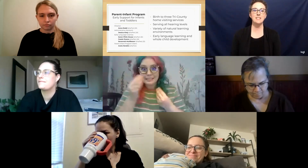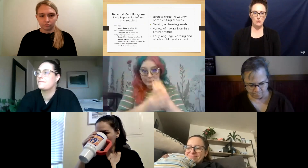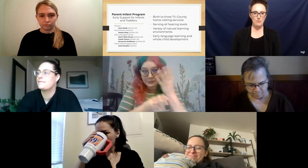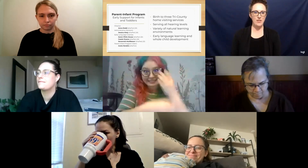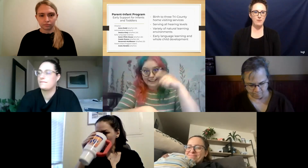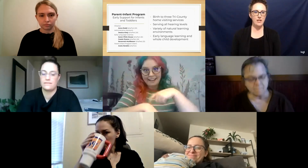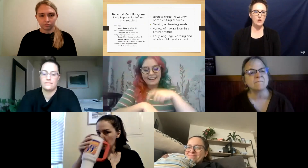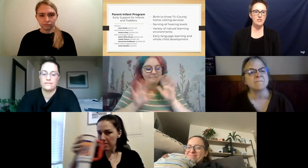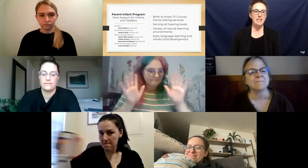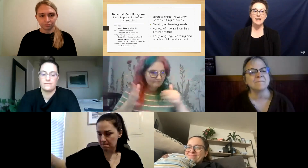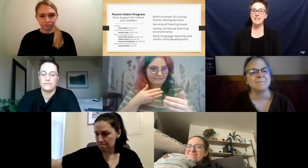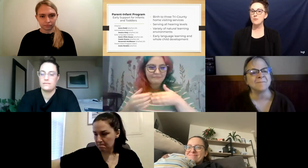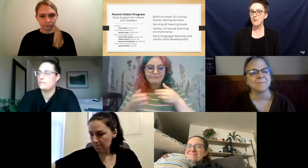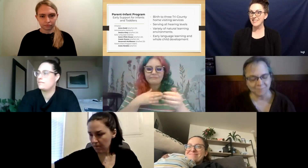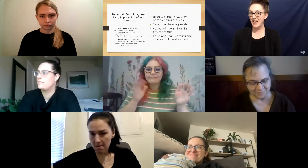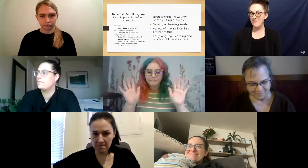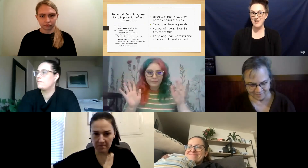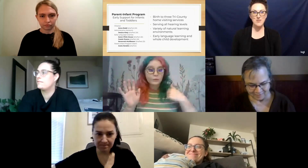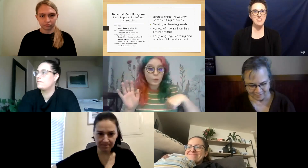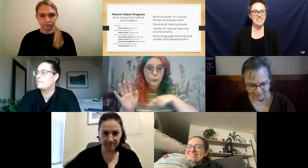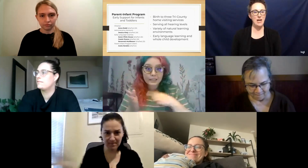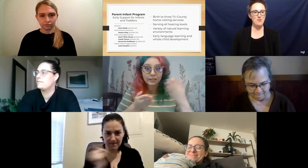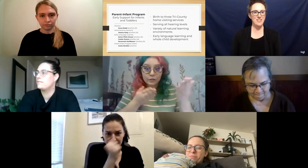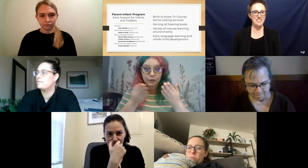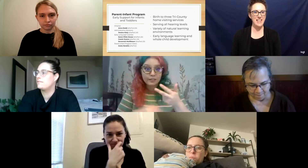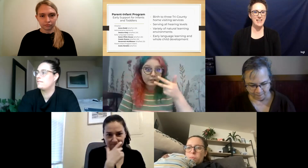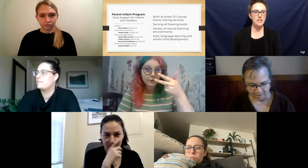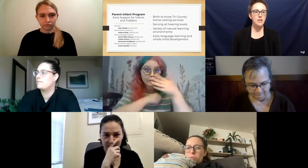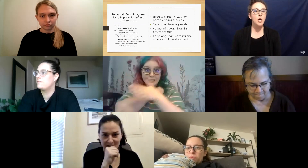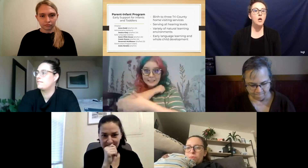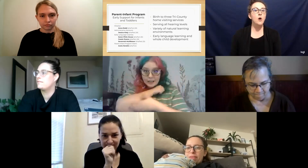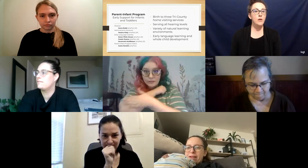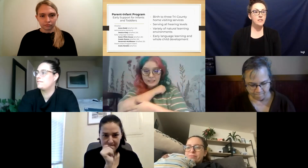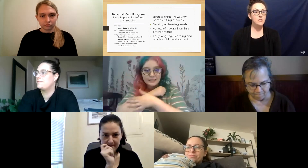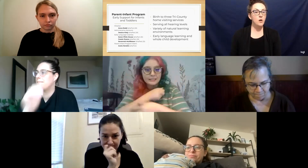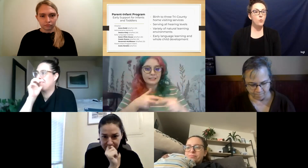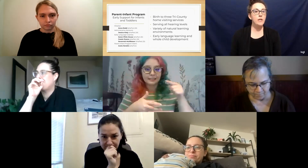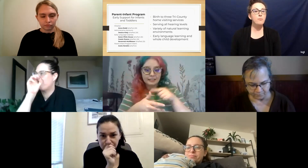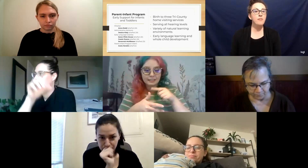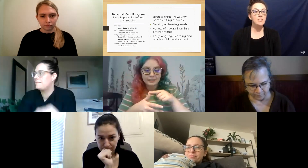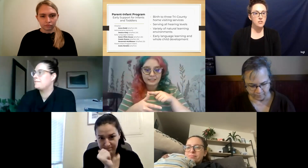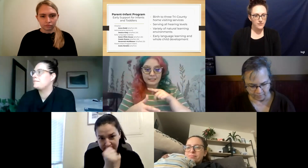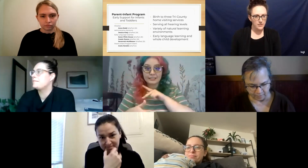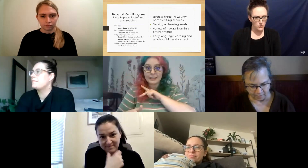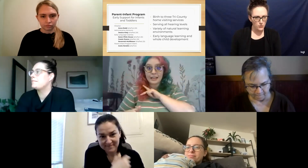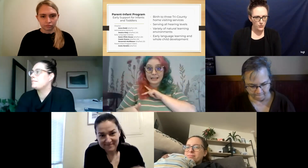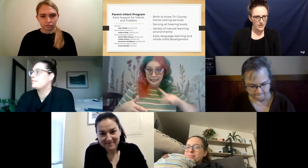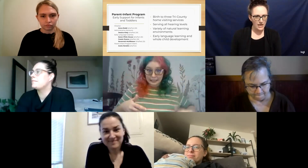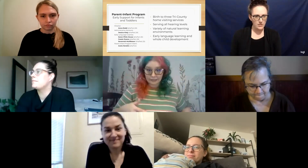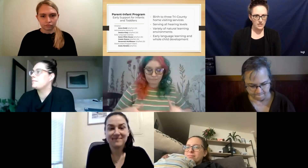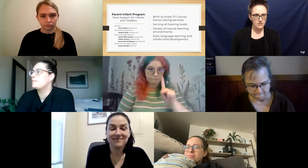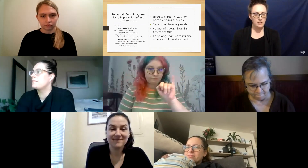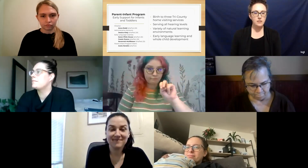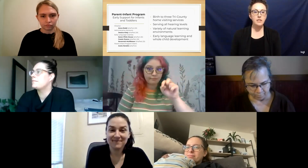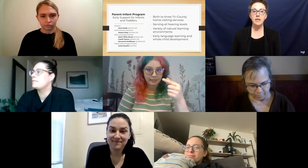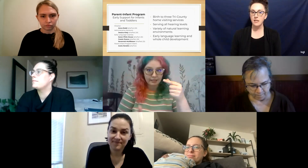That's a little better, there we go. It's springtime though, we can tell with all this light. Okay, so we provide service to 3